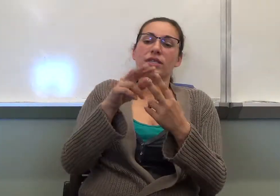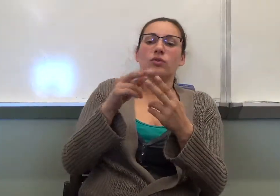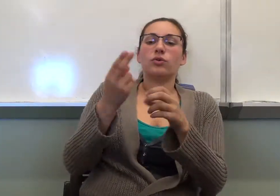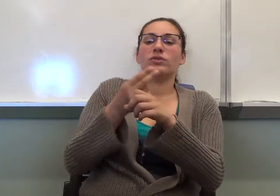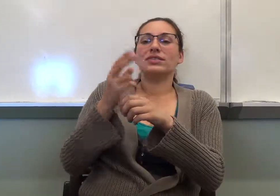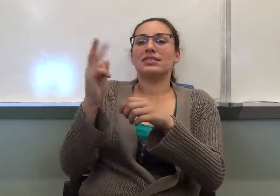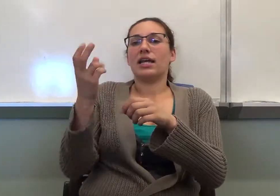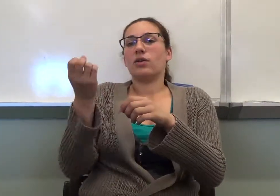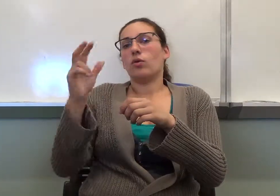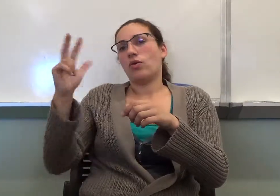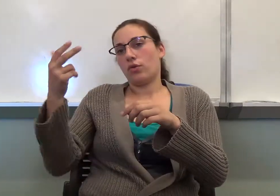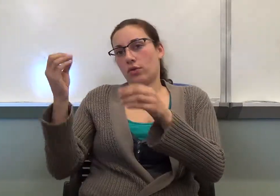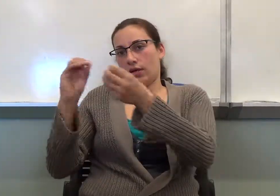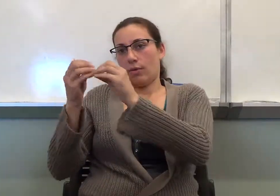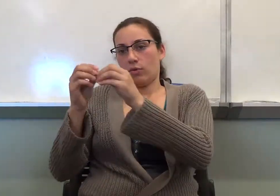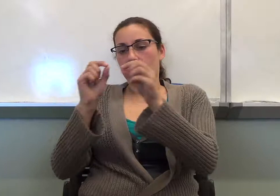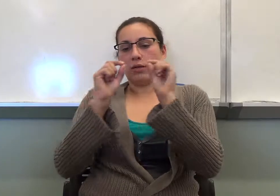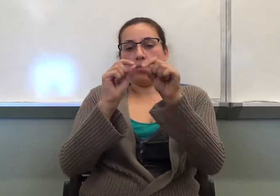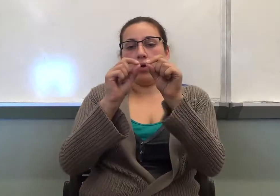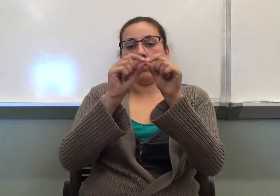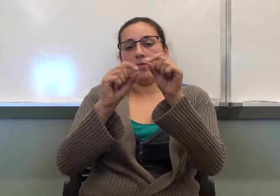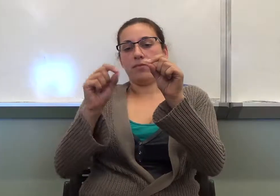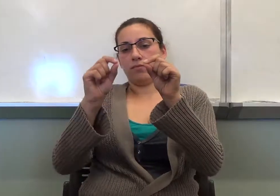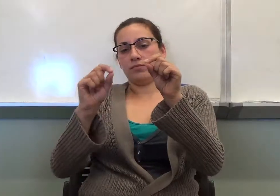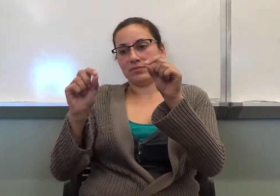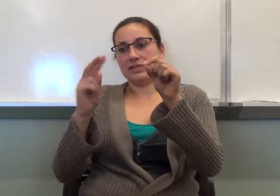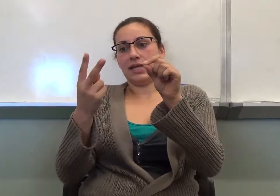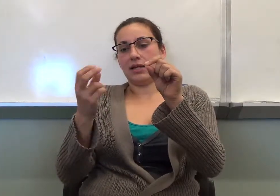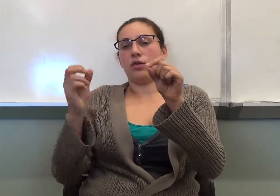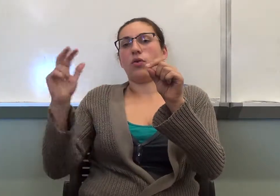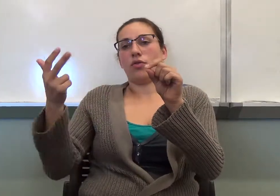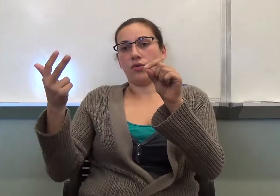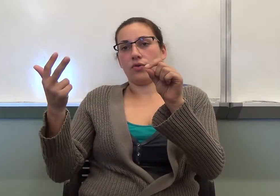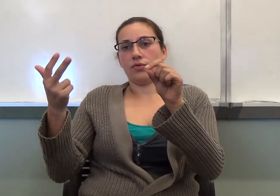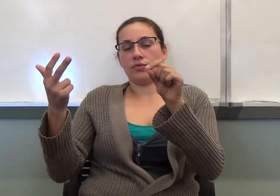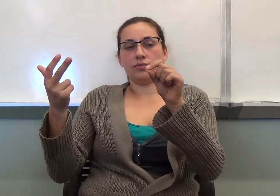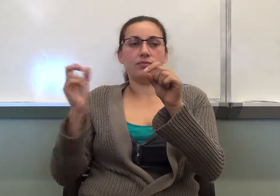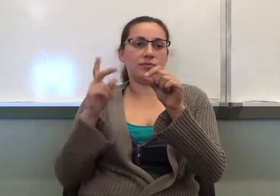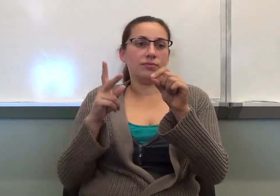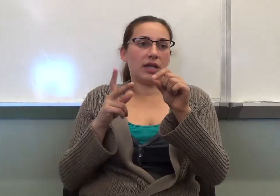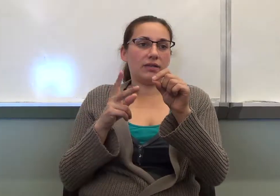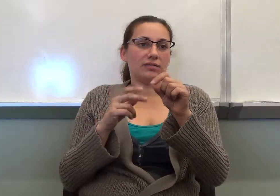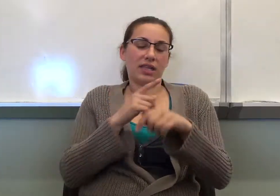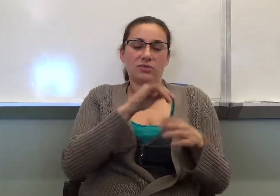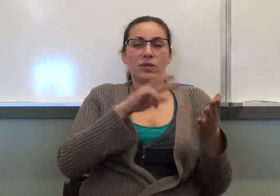A very interesting little pictures in your book, and I hope you can look on if you don't have one. It's on page